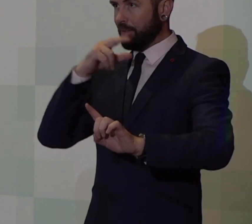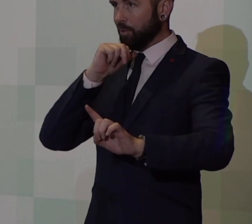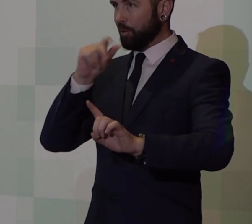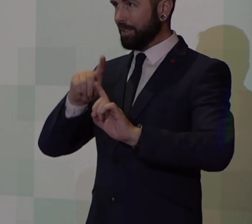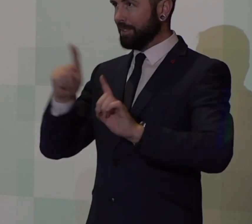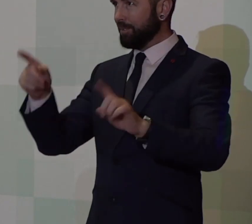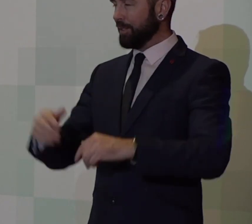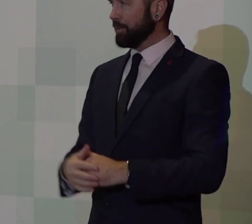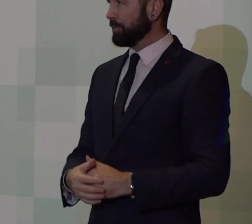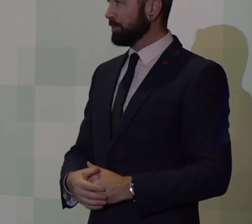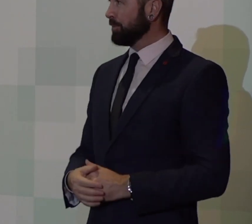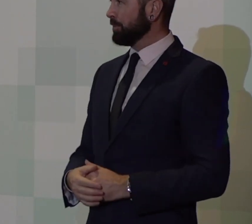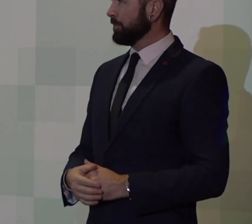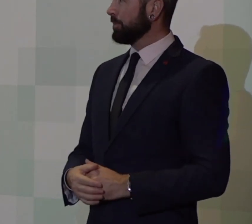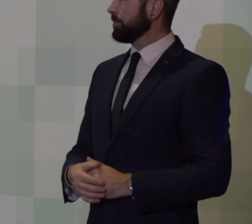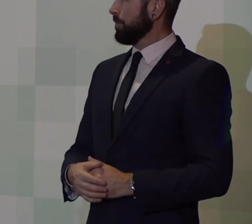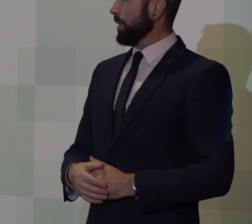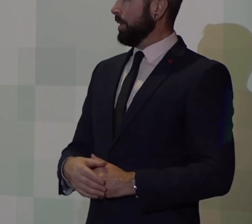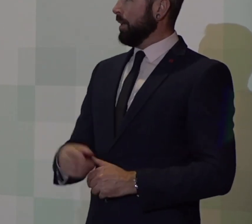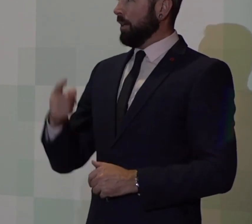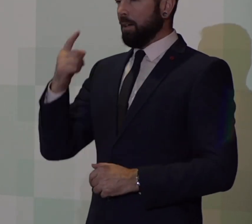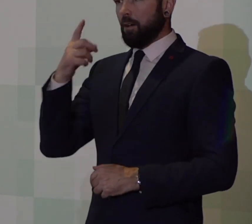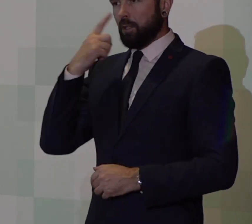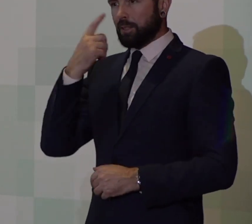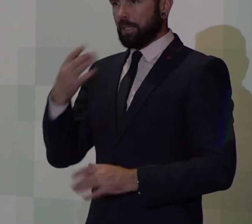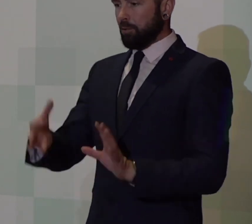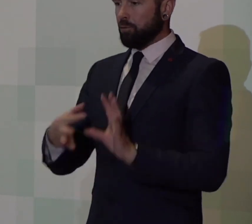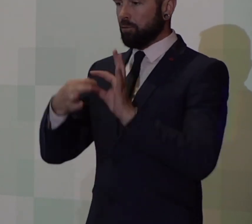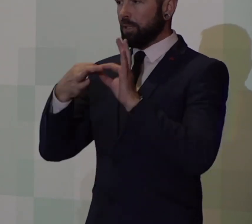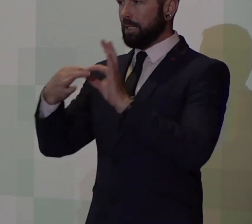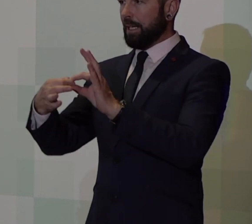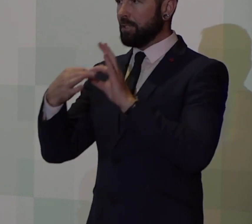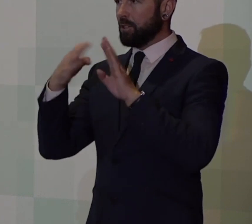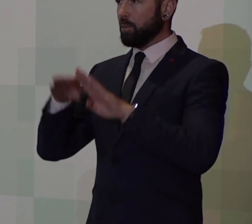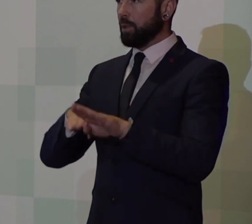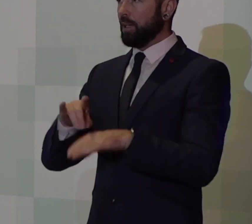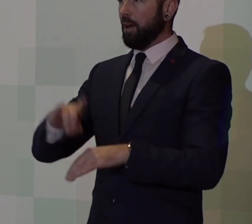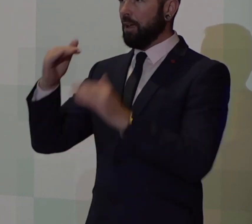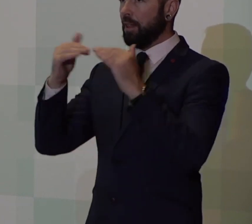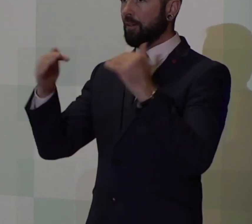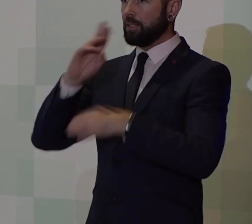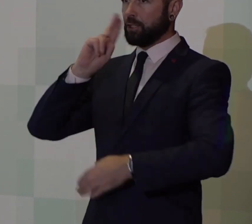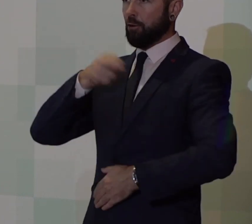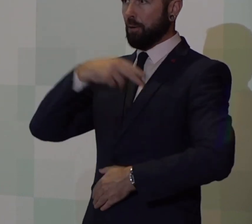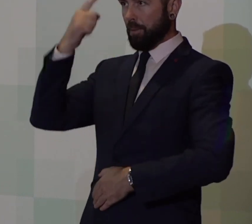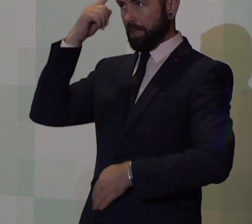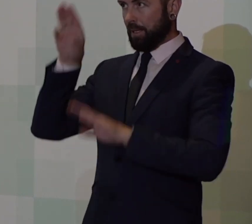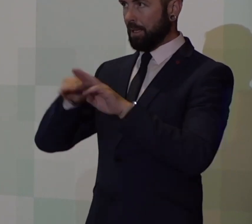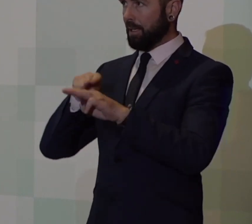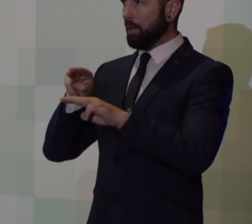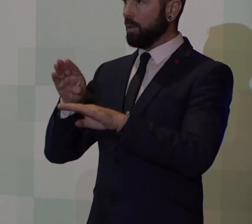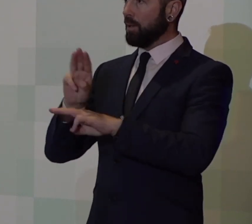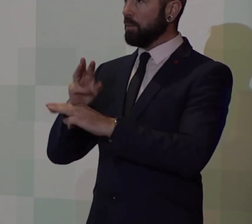don't. And we do find a relationship between high levels of stereotyped thinking in parents and more